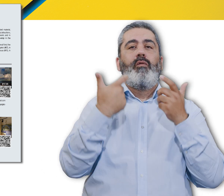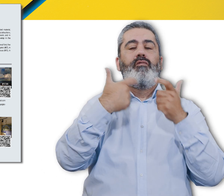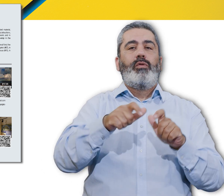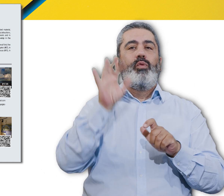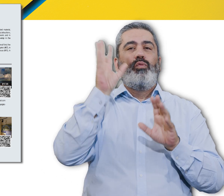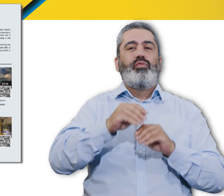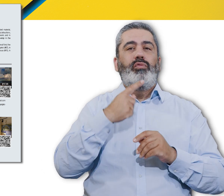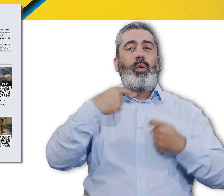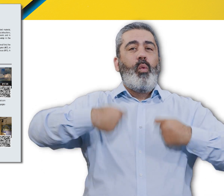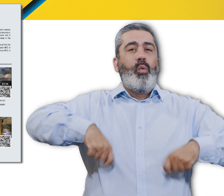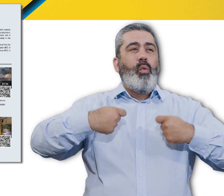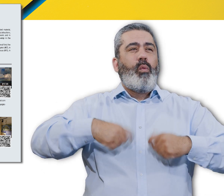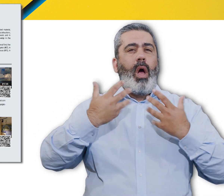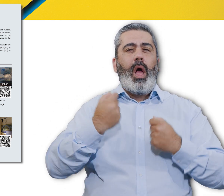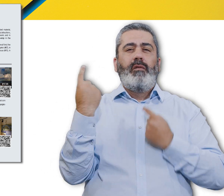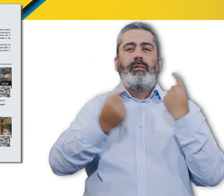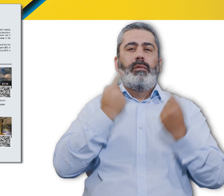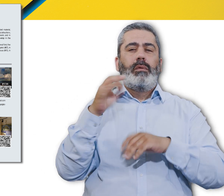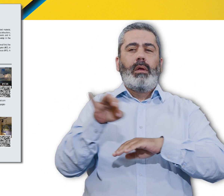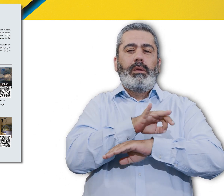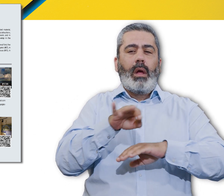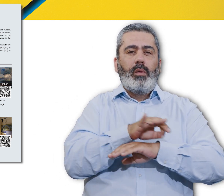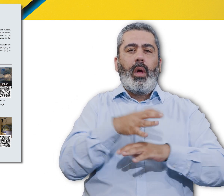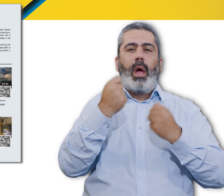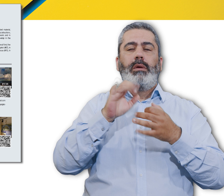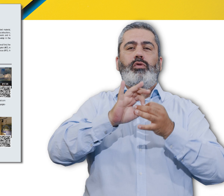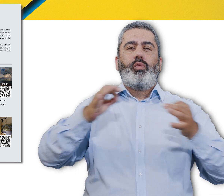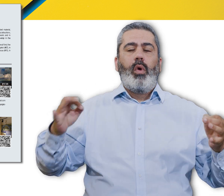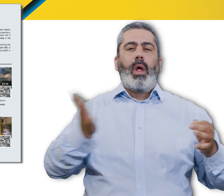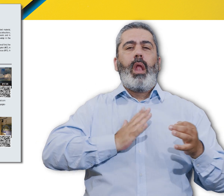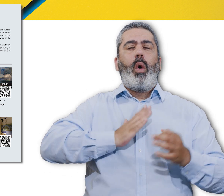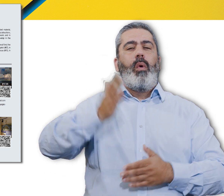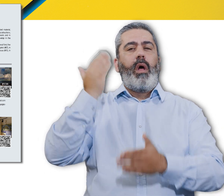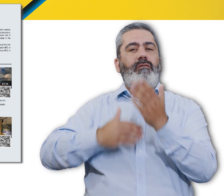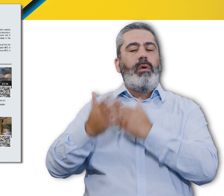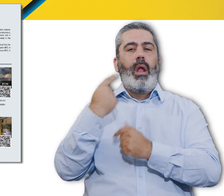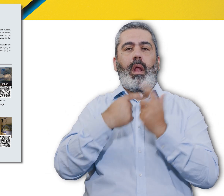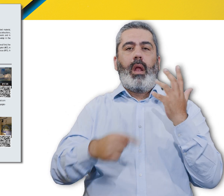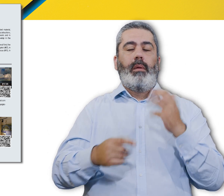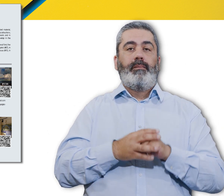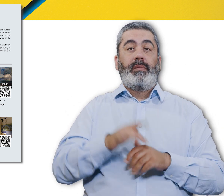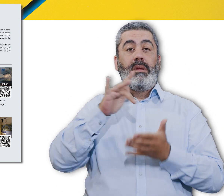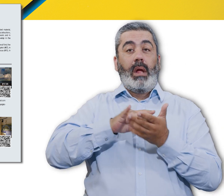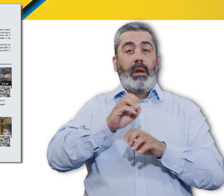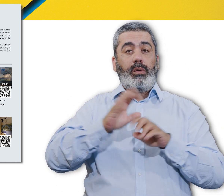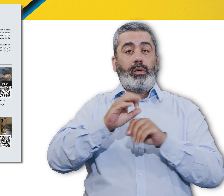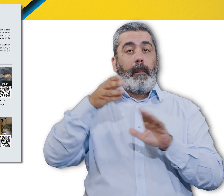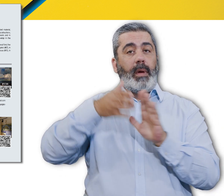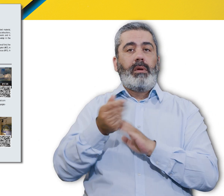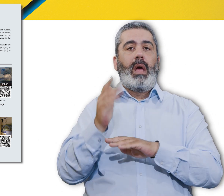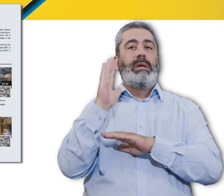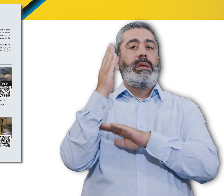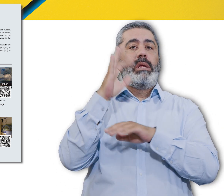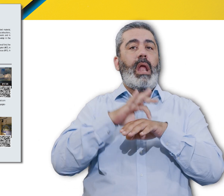and folklore of the region. Guided tours for organized groups of visitors, such as tourist groups, carpi, schools,